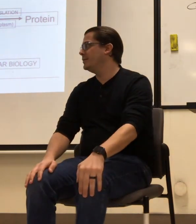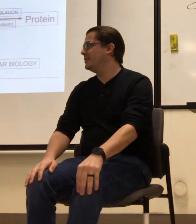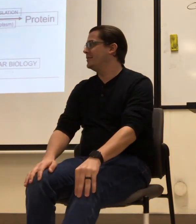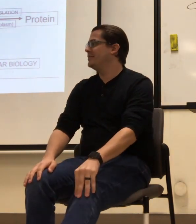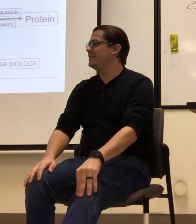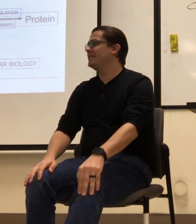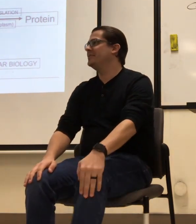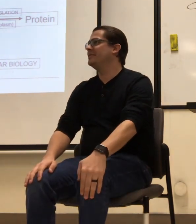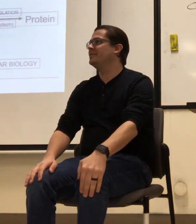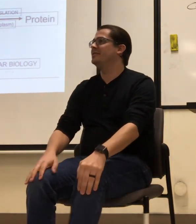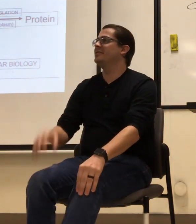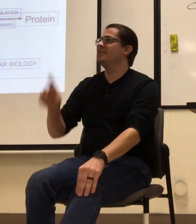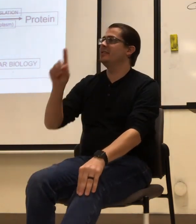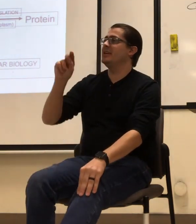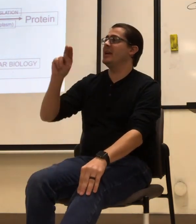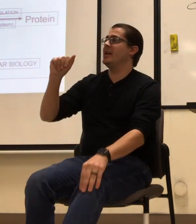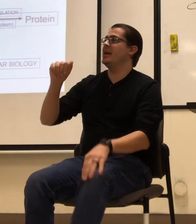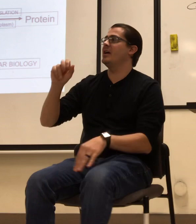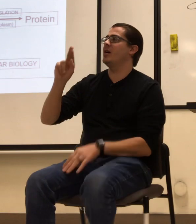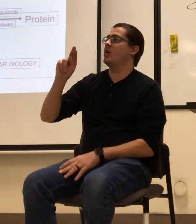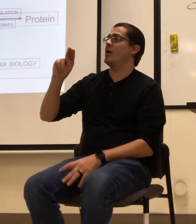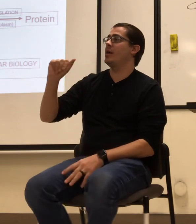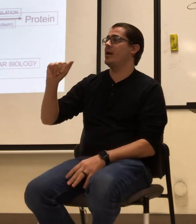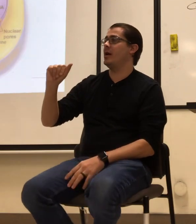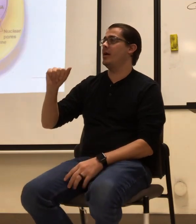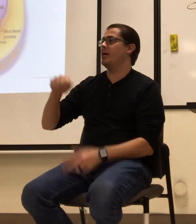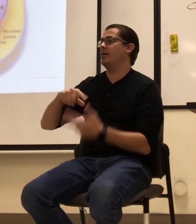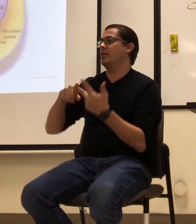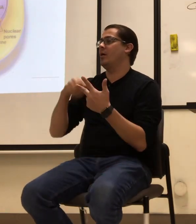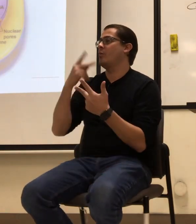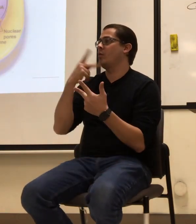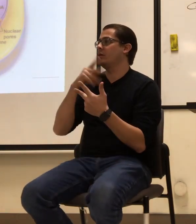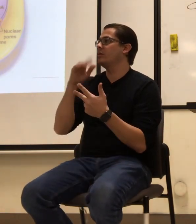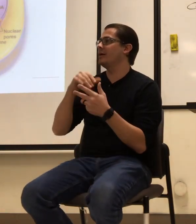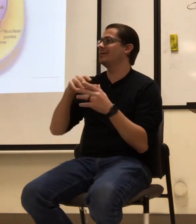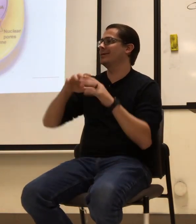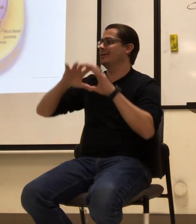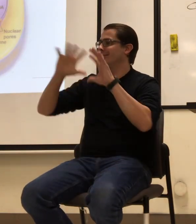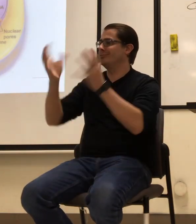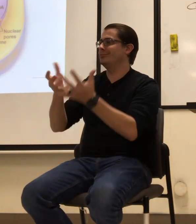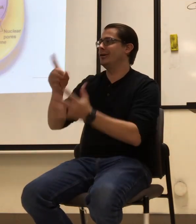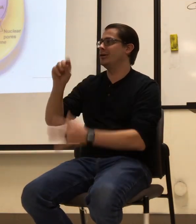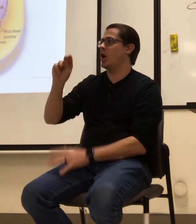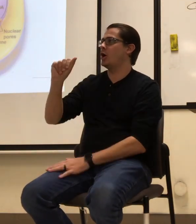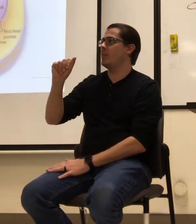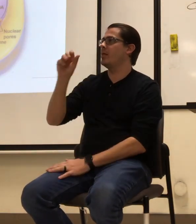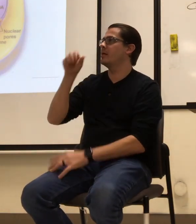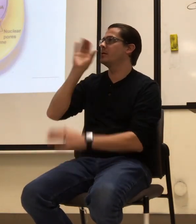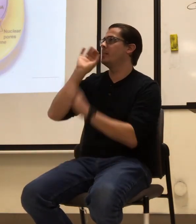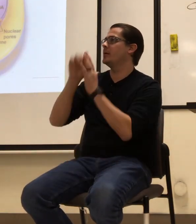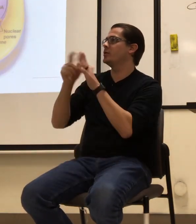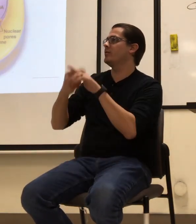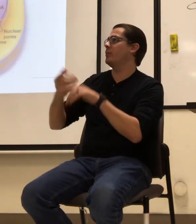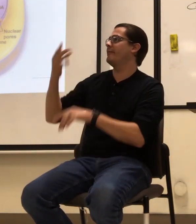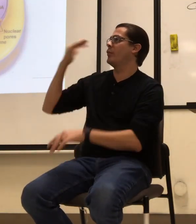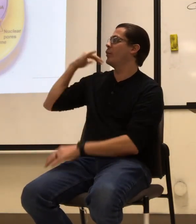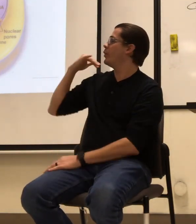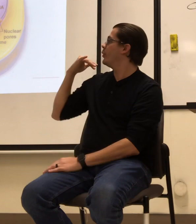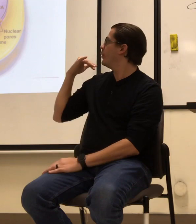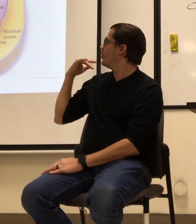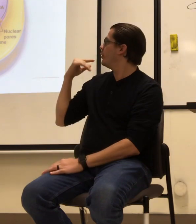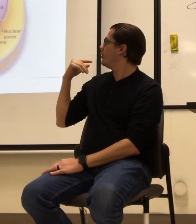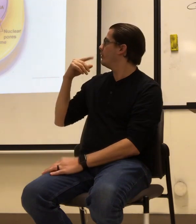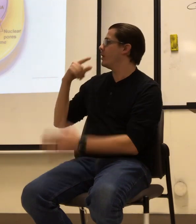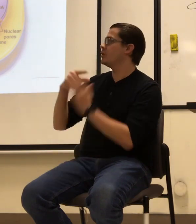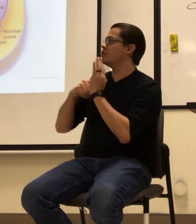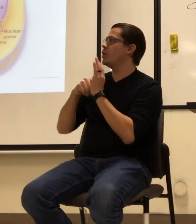So you go from DNA to RNA to protein. That's basically the central dogma here. And this is the picture we looked at earlier, which kind of shows the central